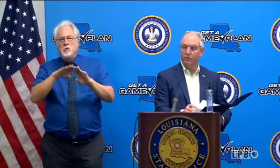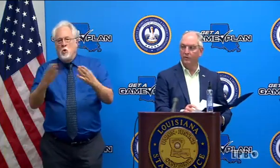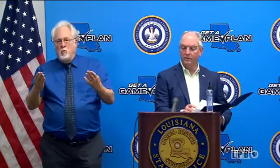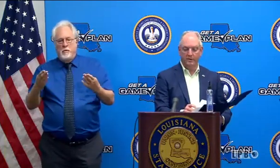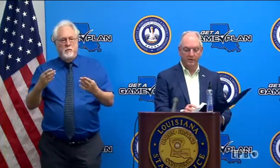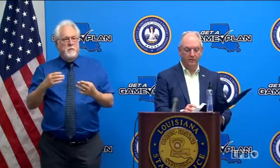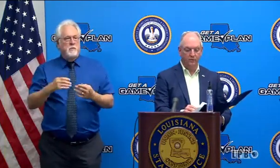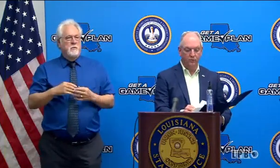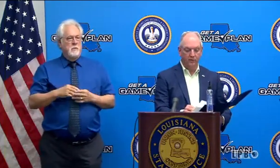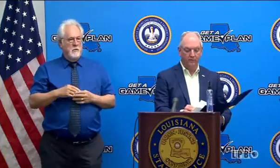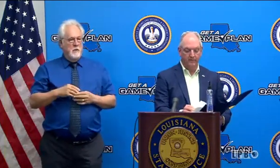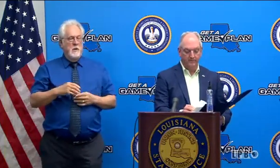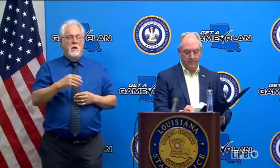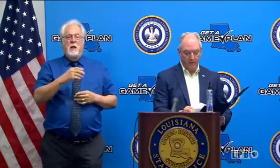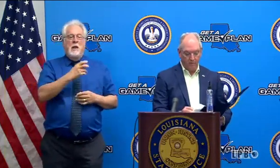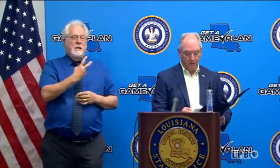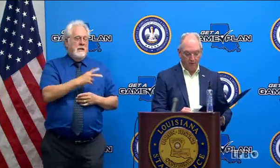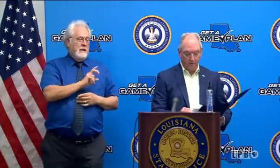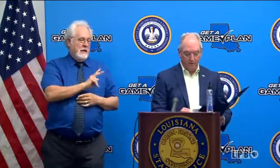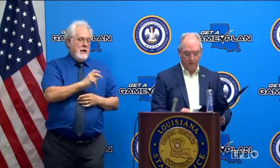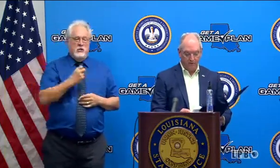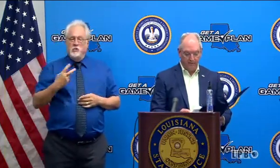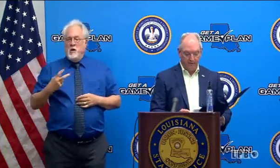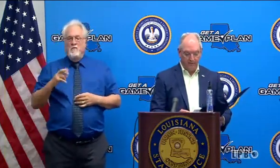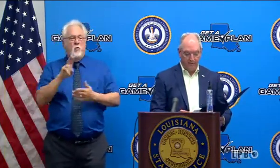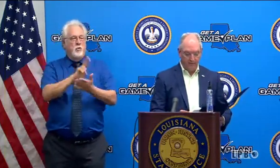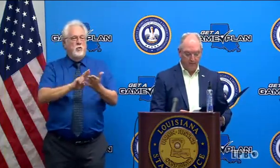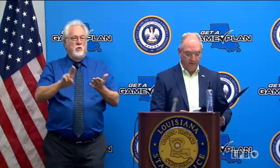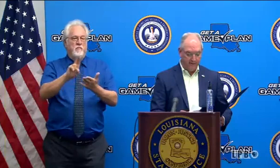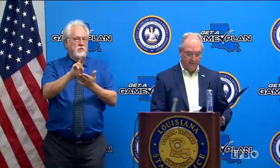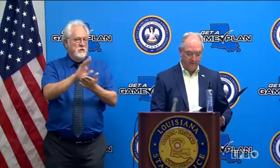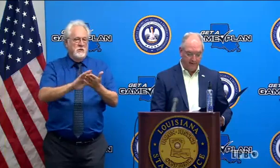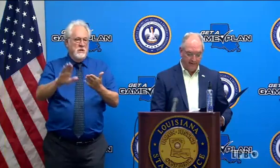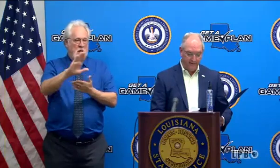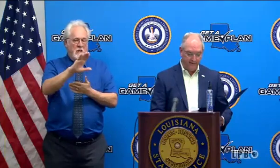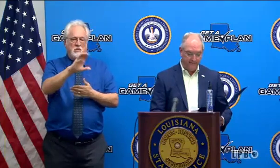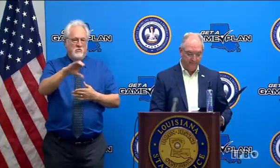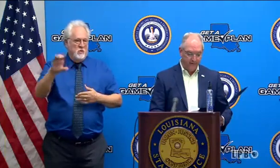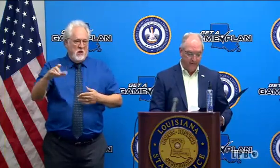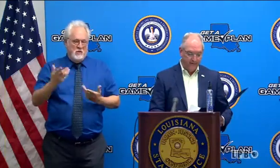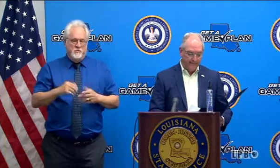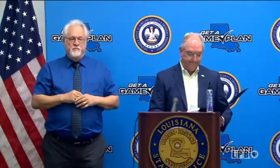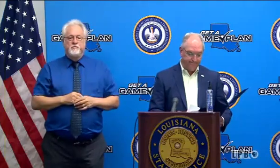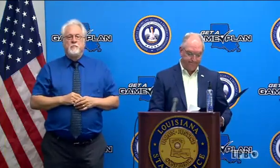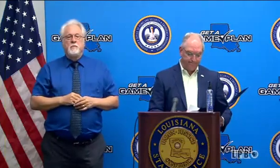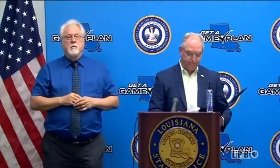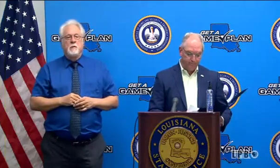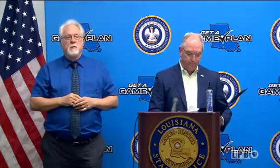it's K through 12 or our universities and community and technical colleges.